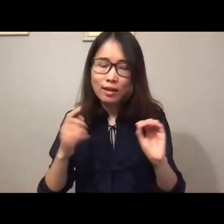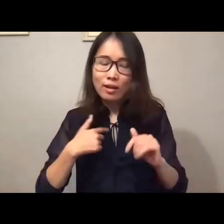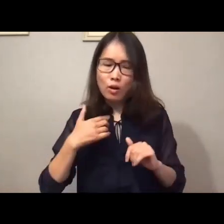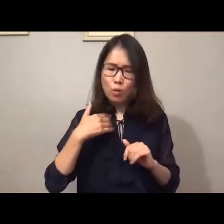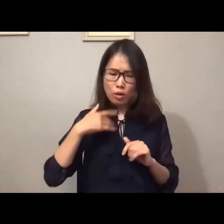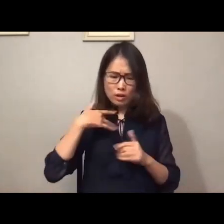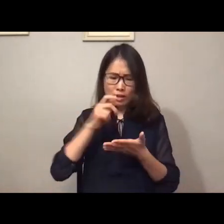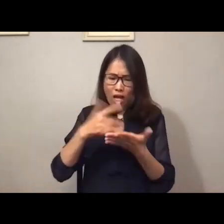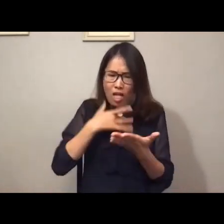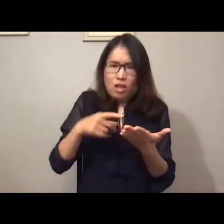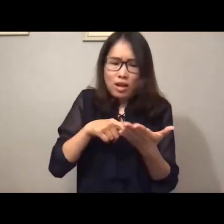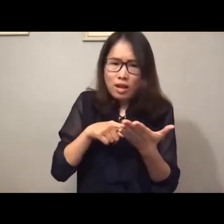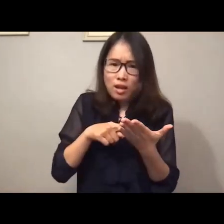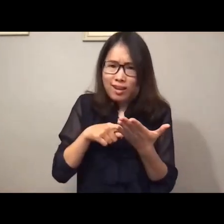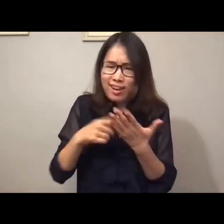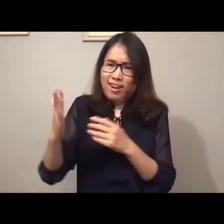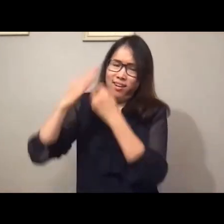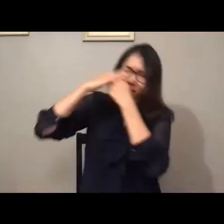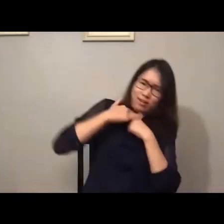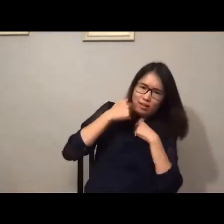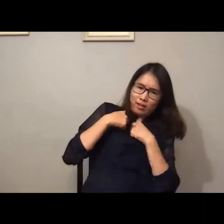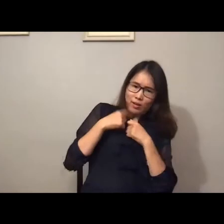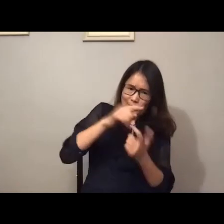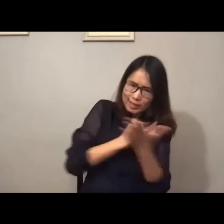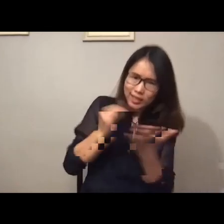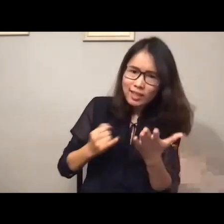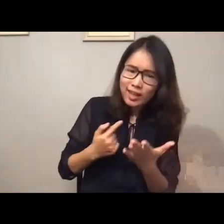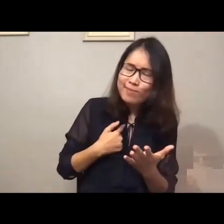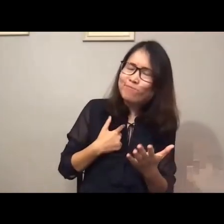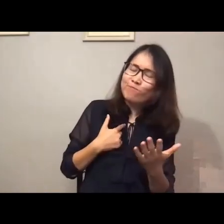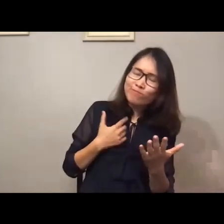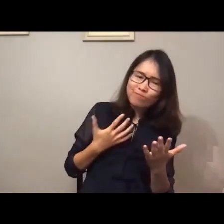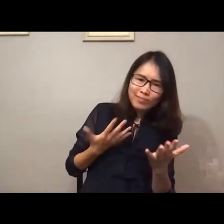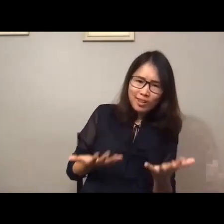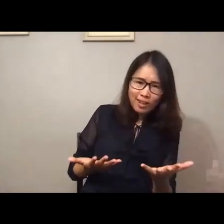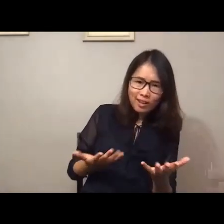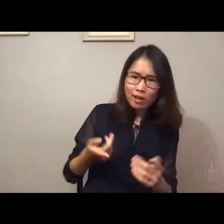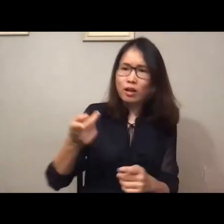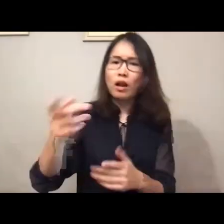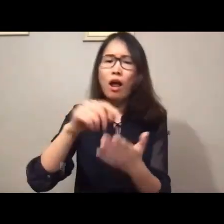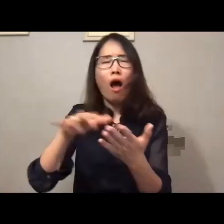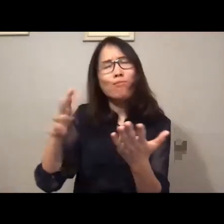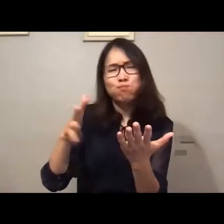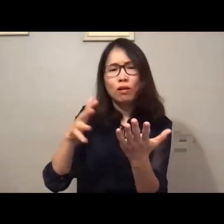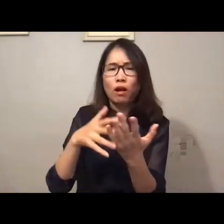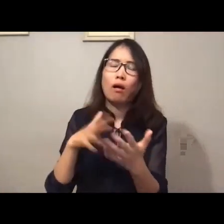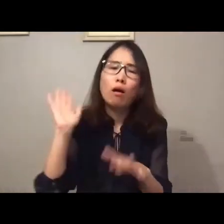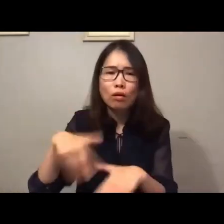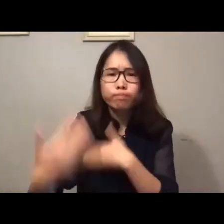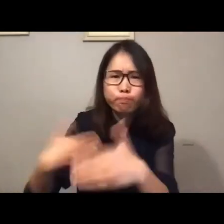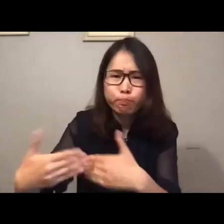need. We had nothing like that in China. There was oppression in China.